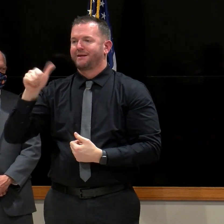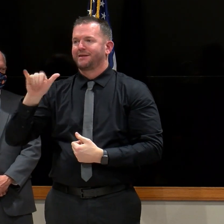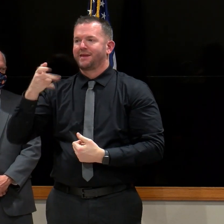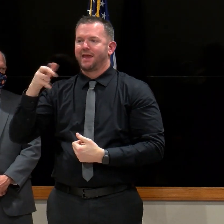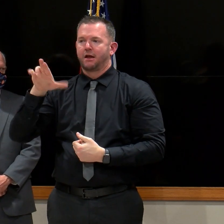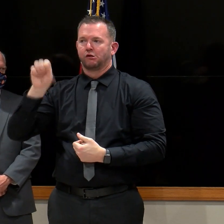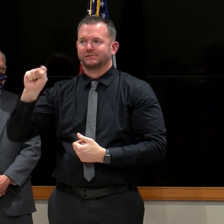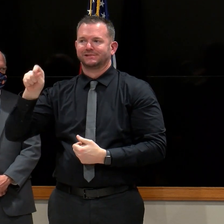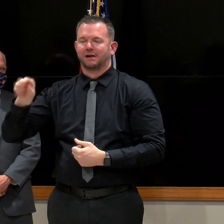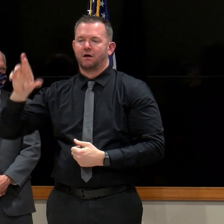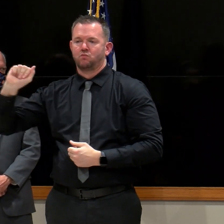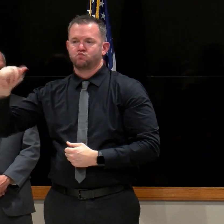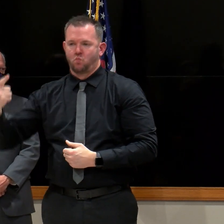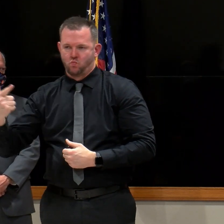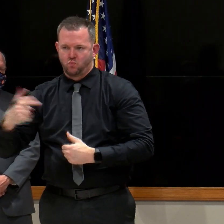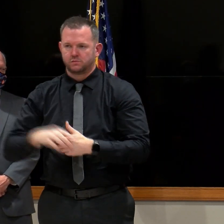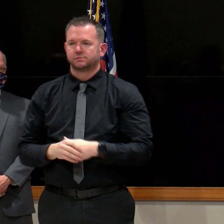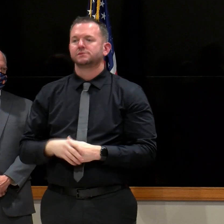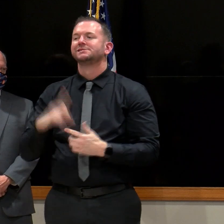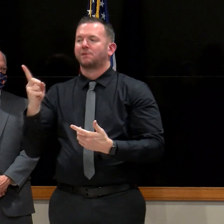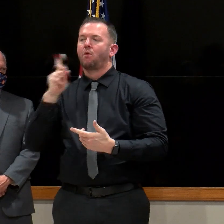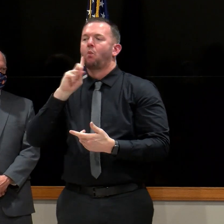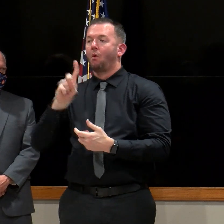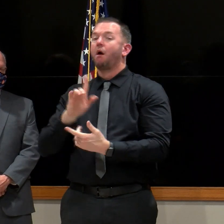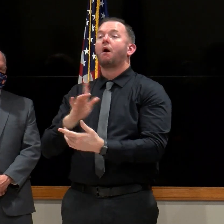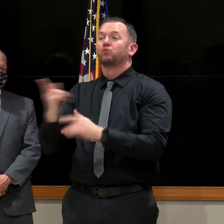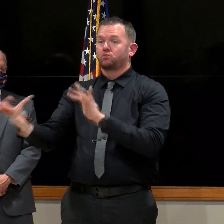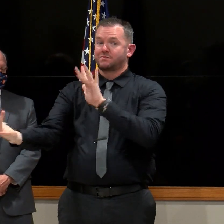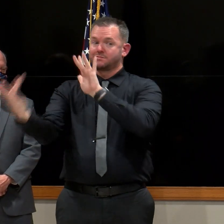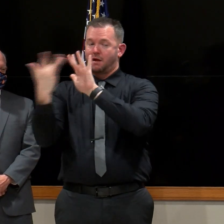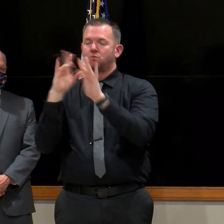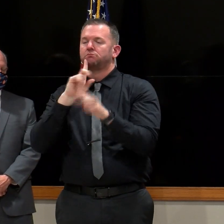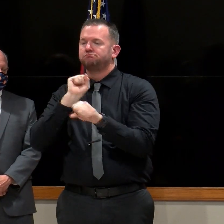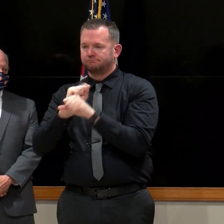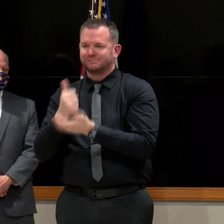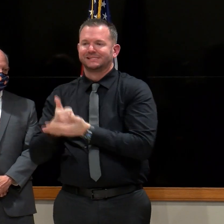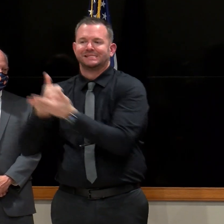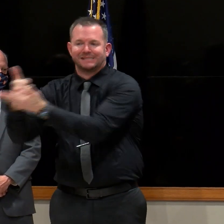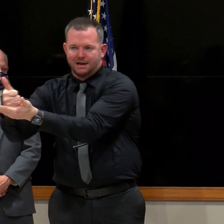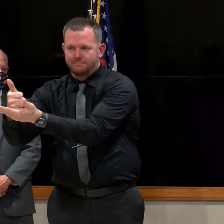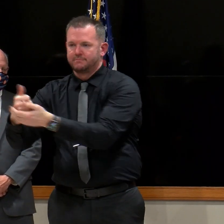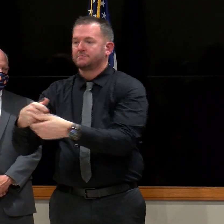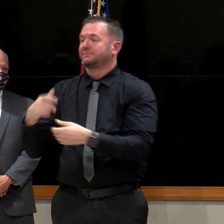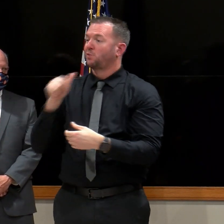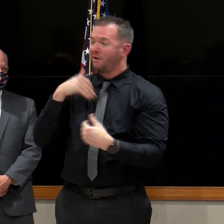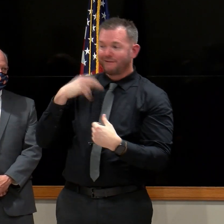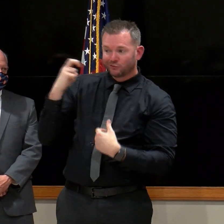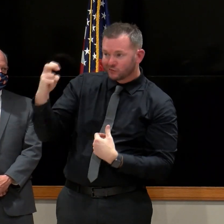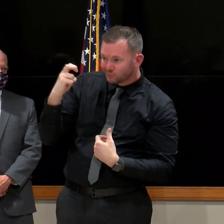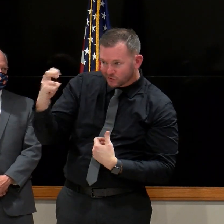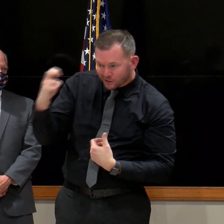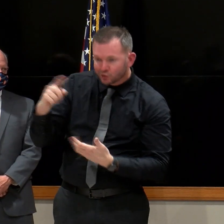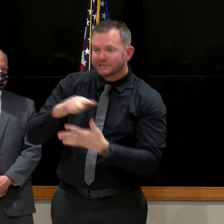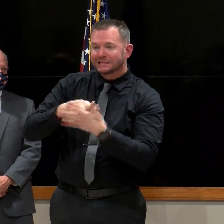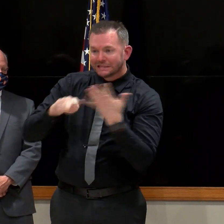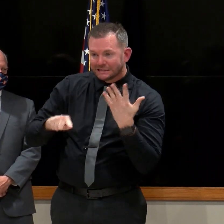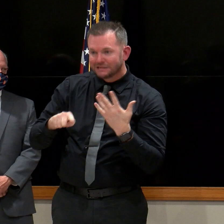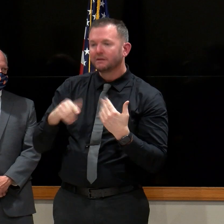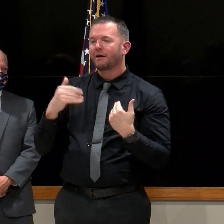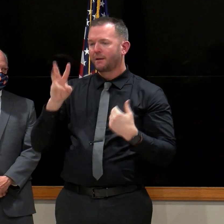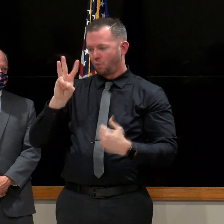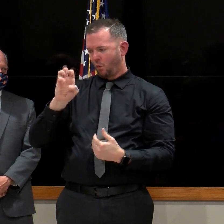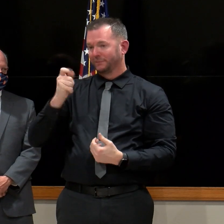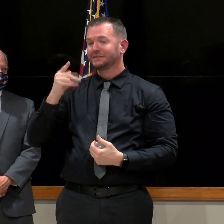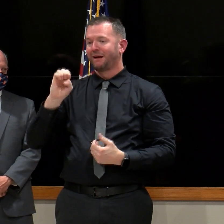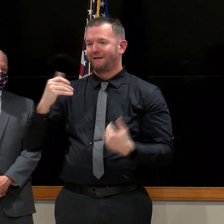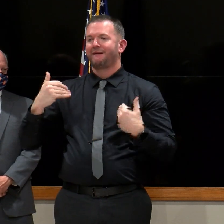832-927-7575, and someone will assist you, even those who don't have transportation to a testing site. The website will have our holiday hours. We